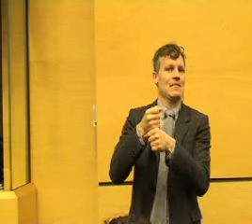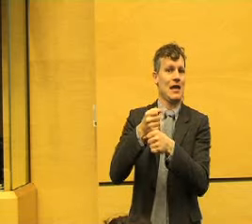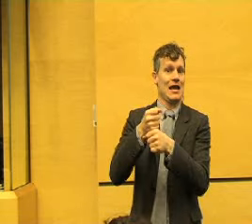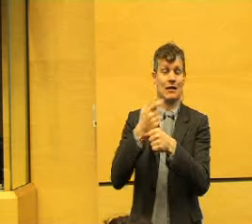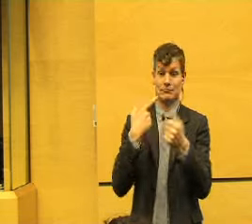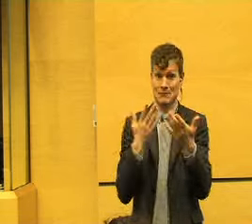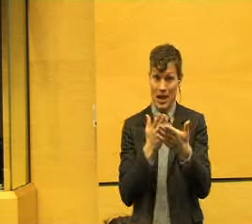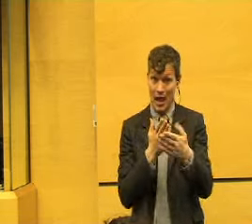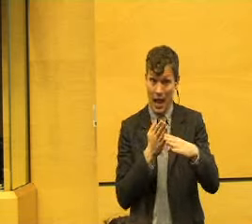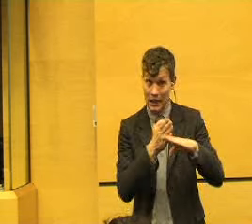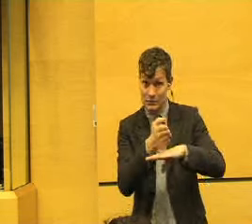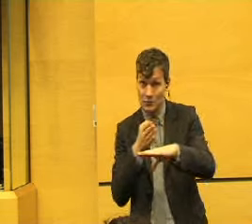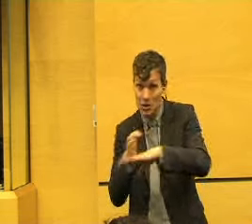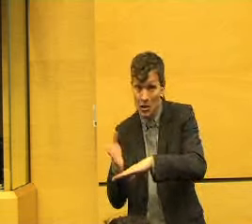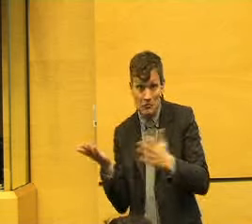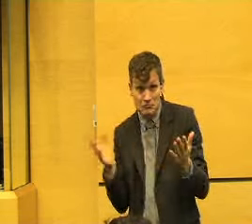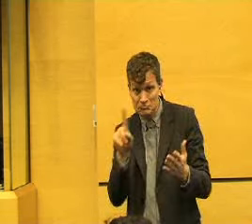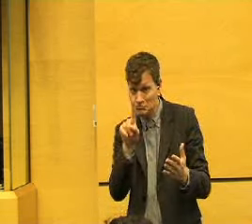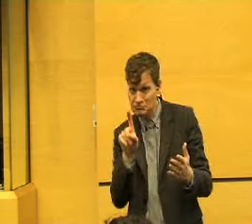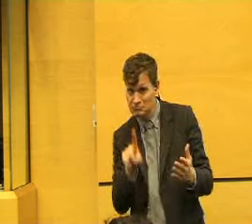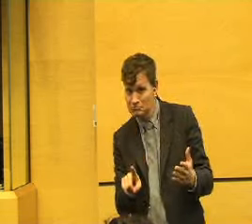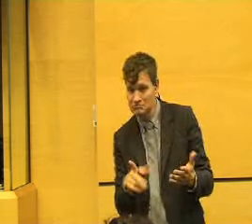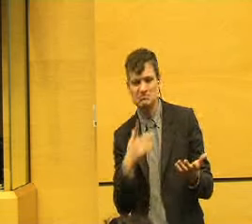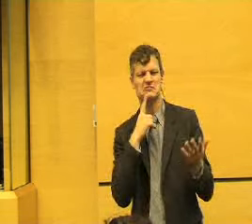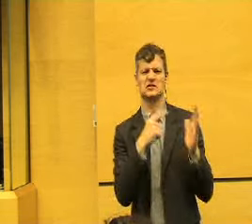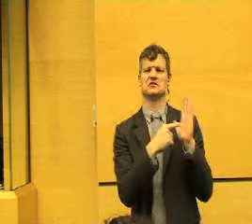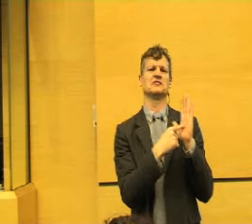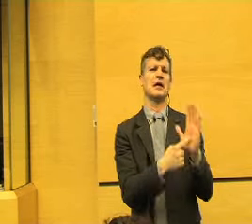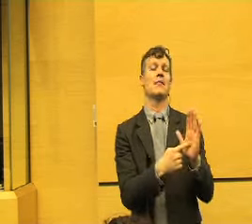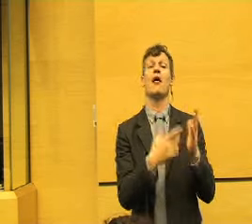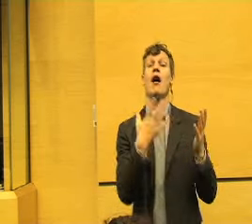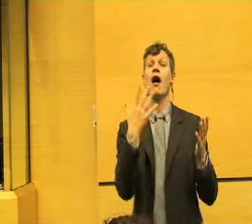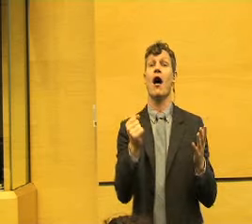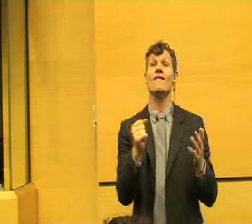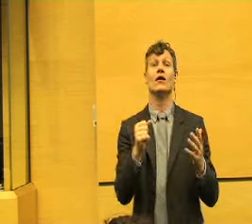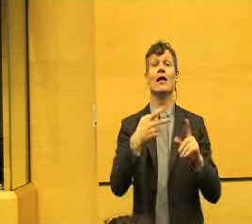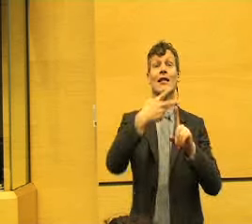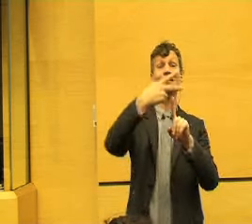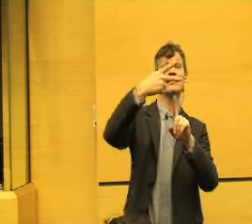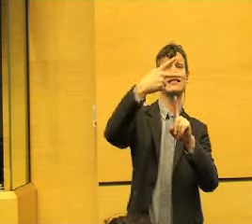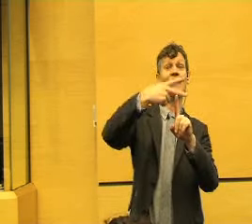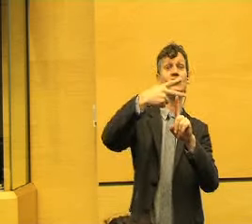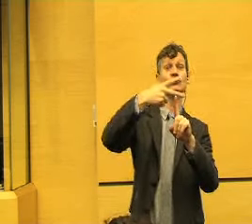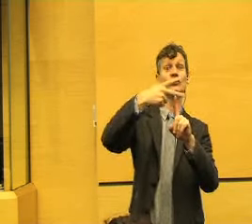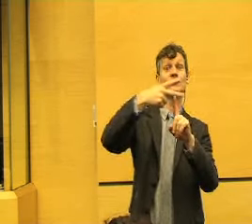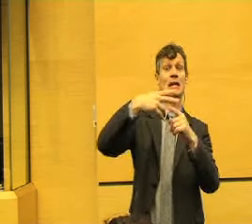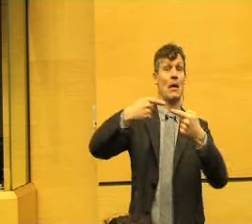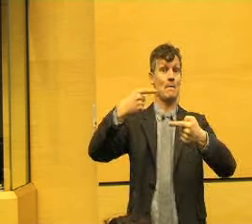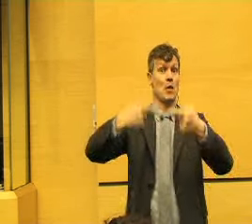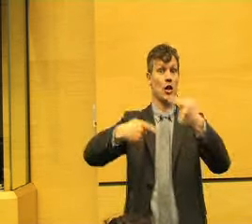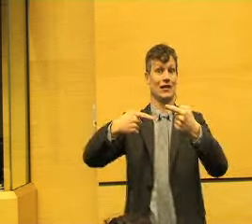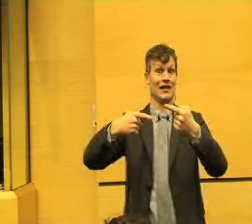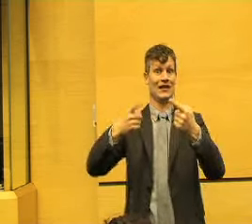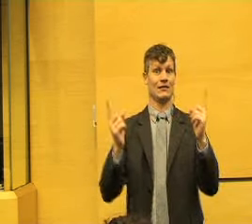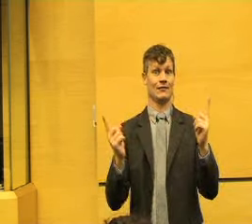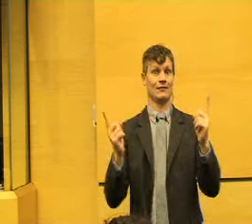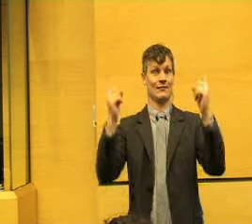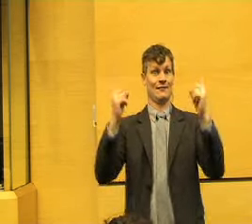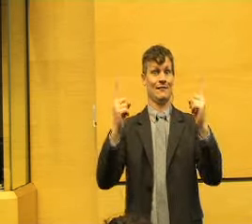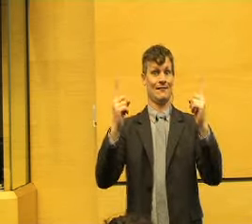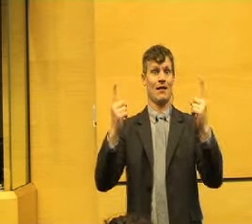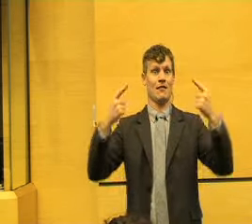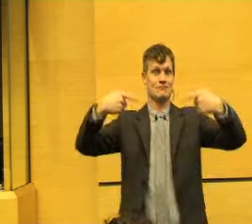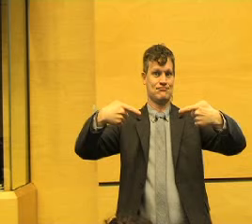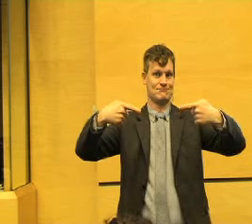countries. So, for example, if there are TV broadcasted debates of candidates for